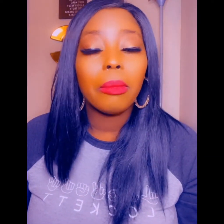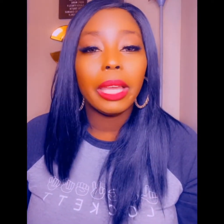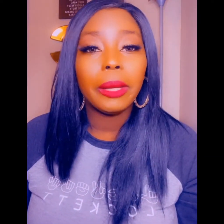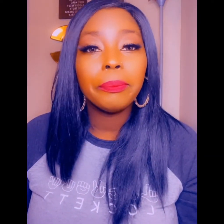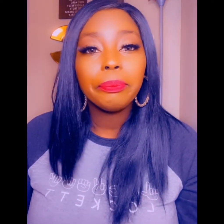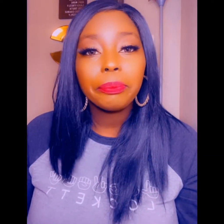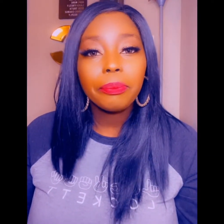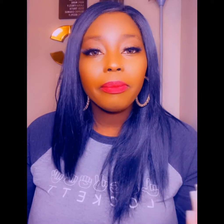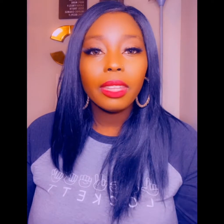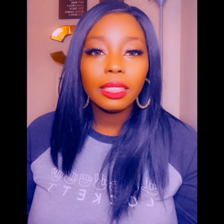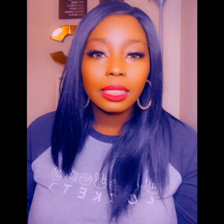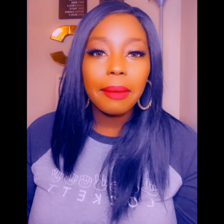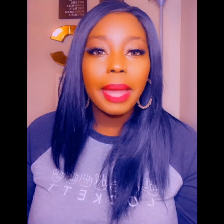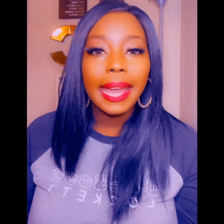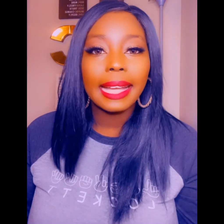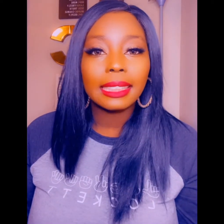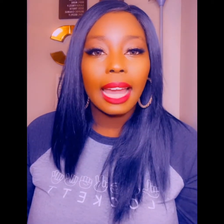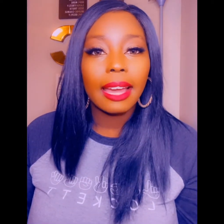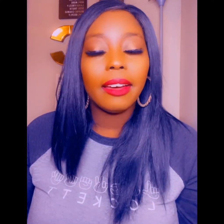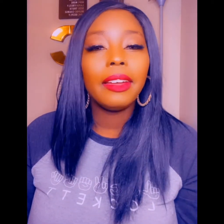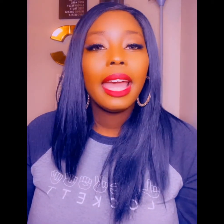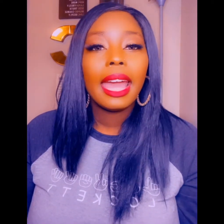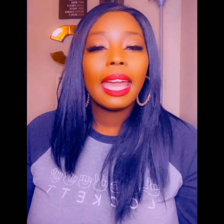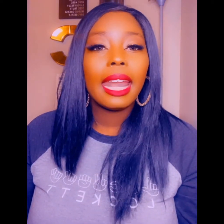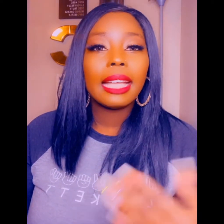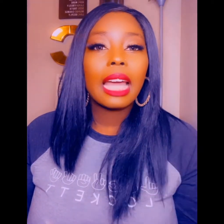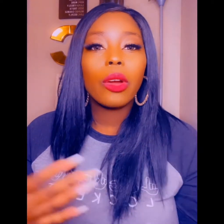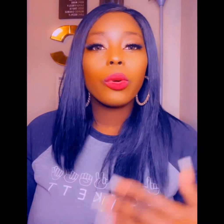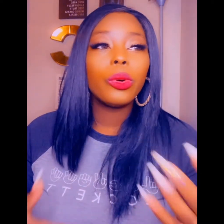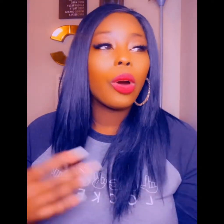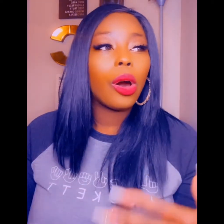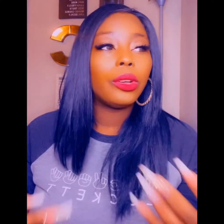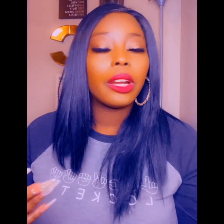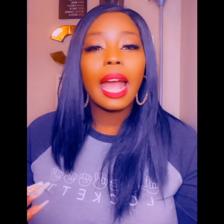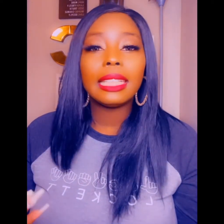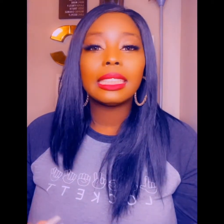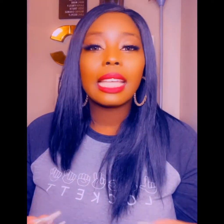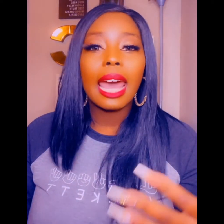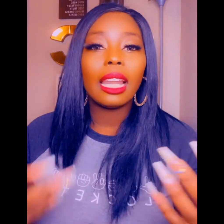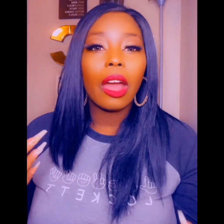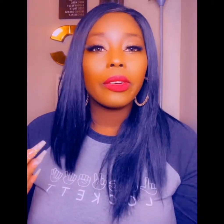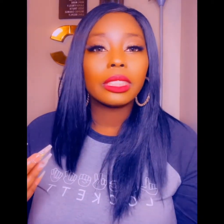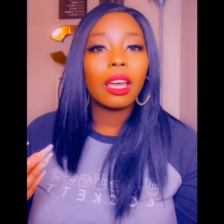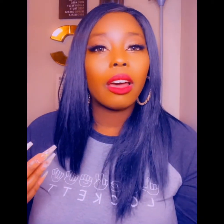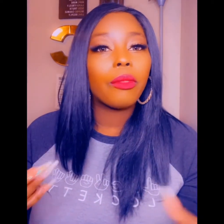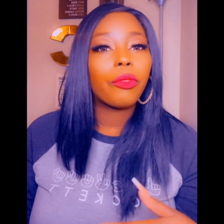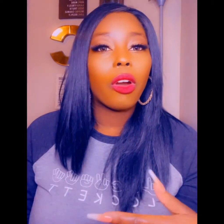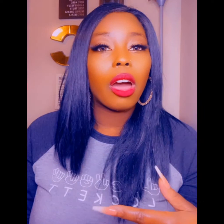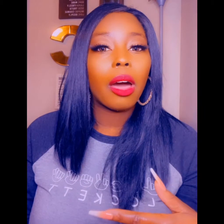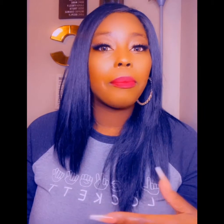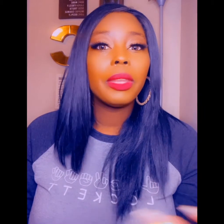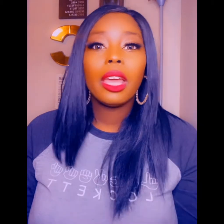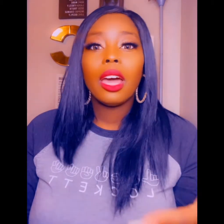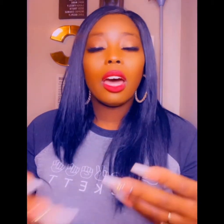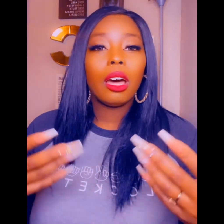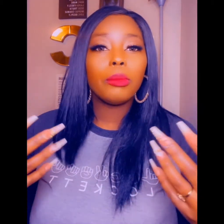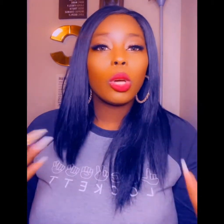me some ASL, and as I grew older, I just kind of learned some from doing my